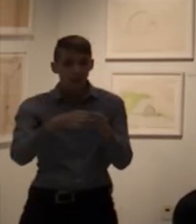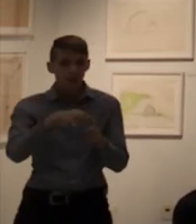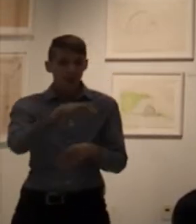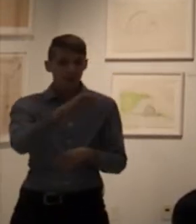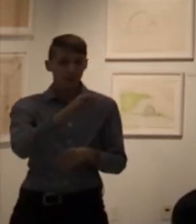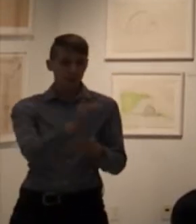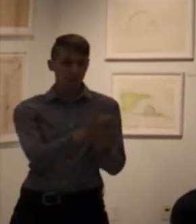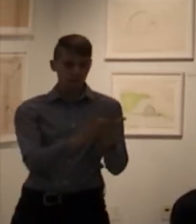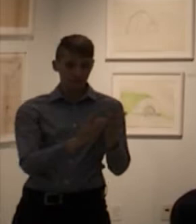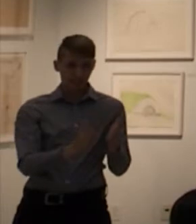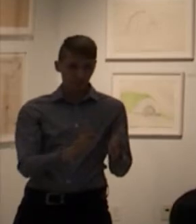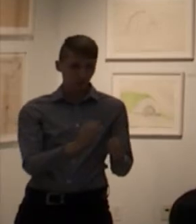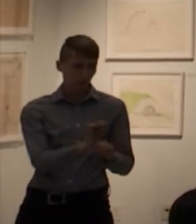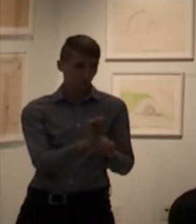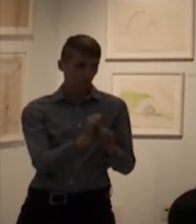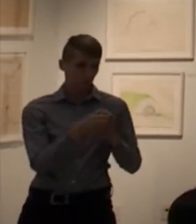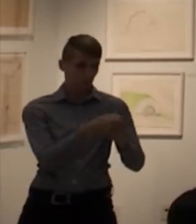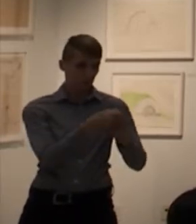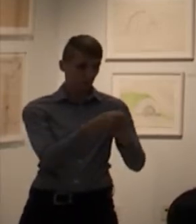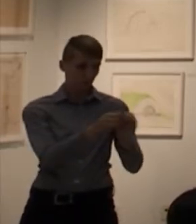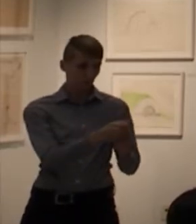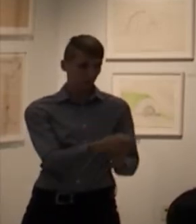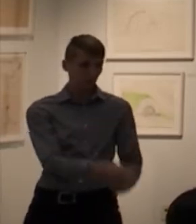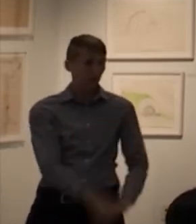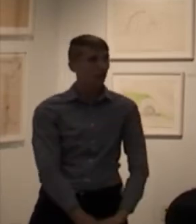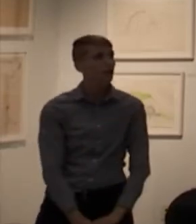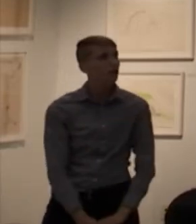designer to work with.